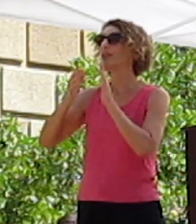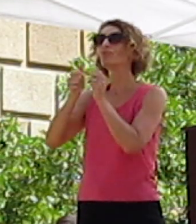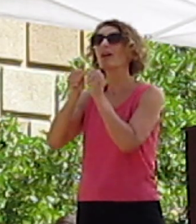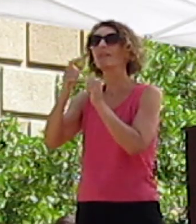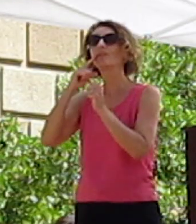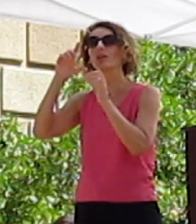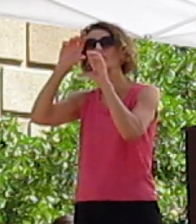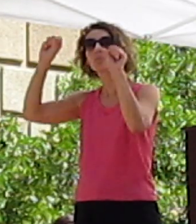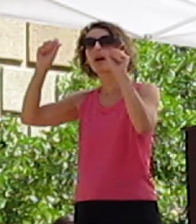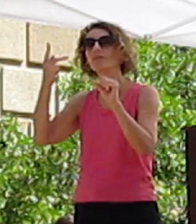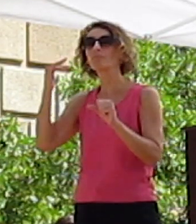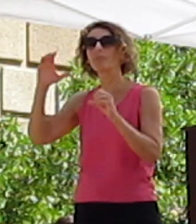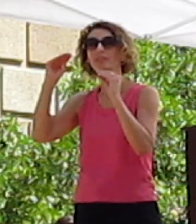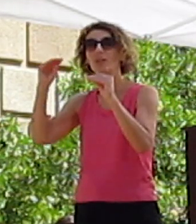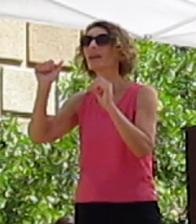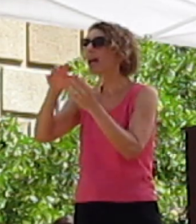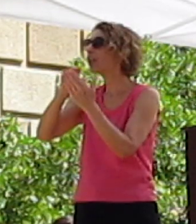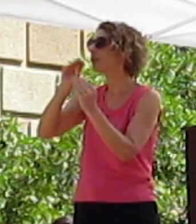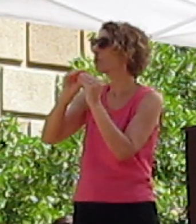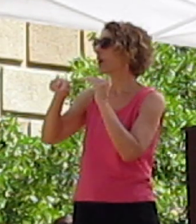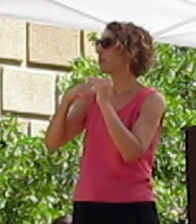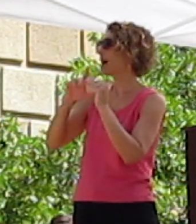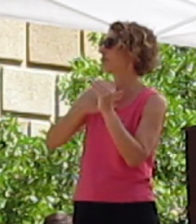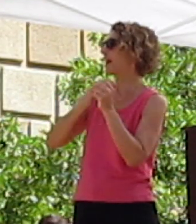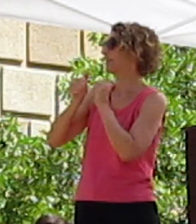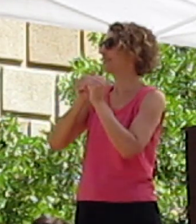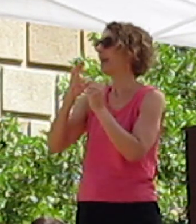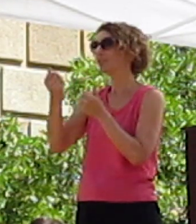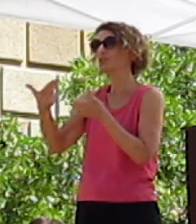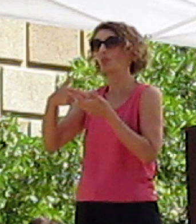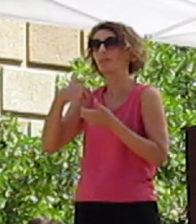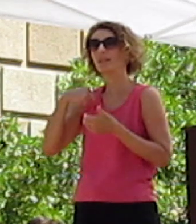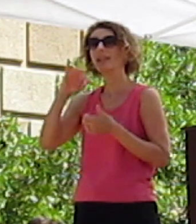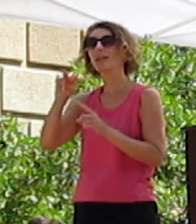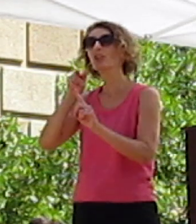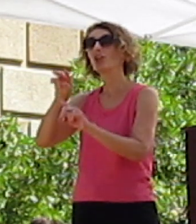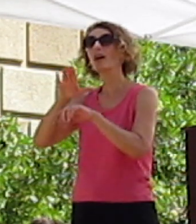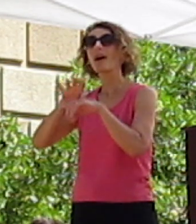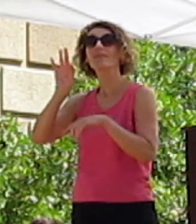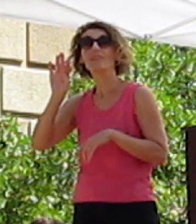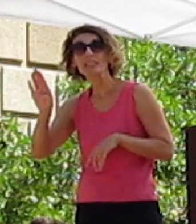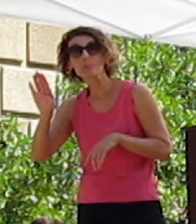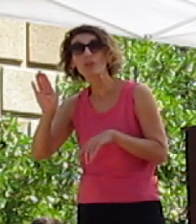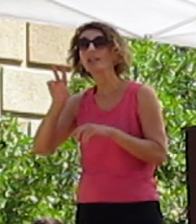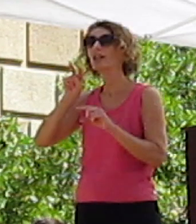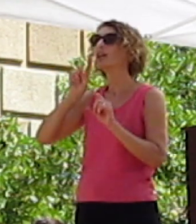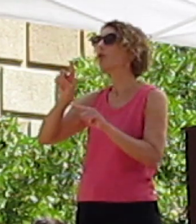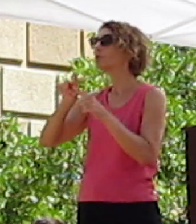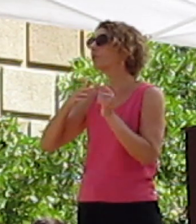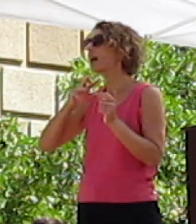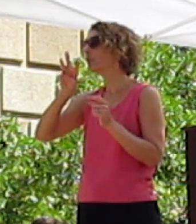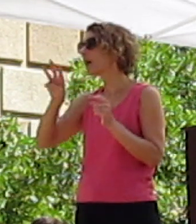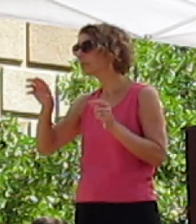Public Instruction. You can learn more about my campaign, and please join me by looking me up on Facebook, going to my